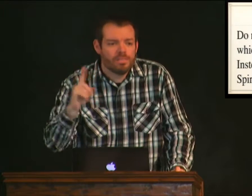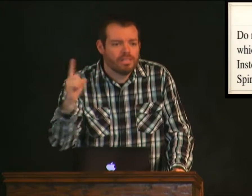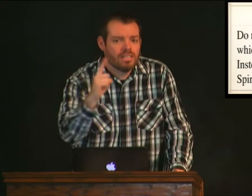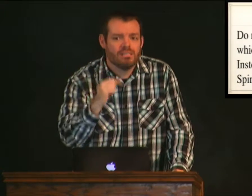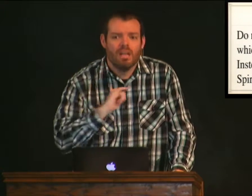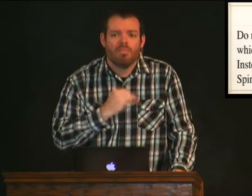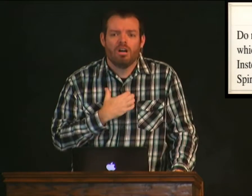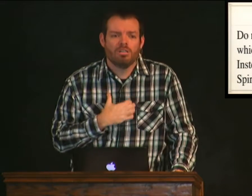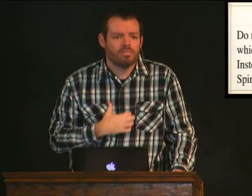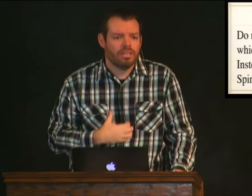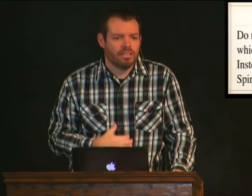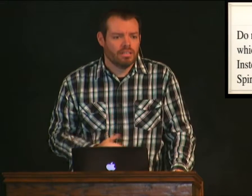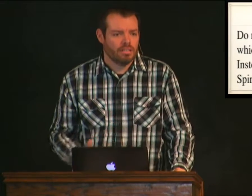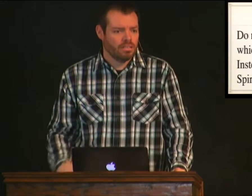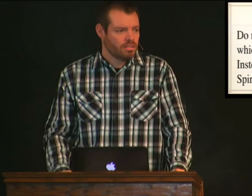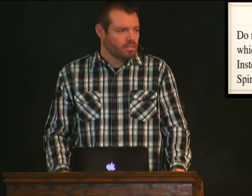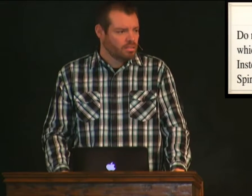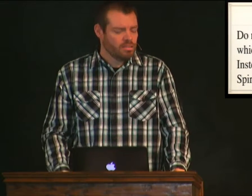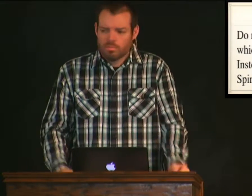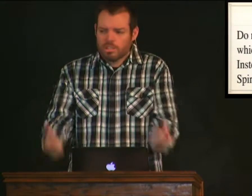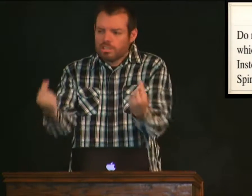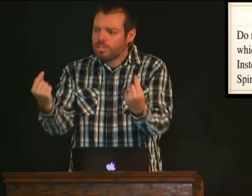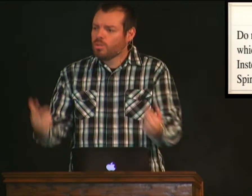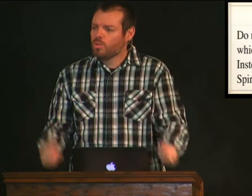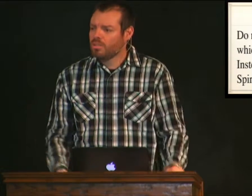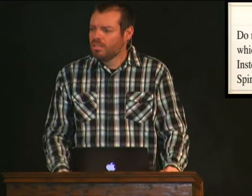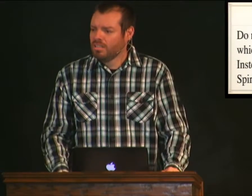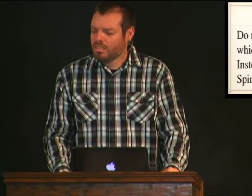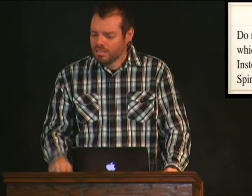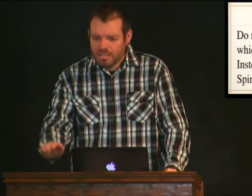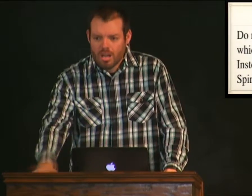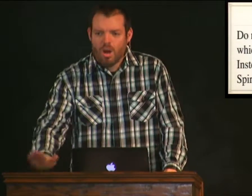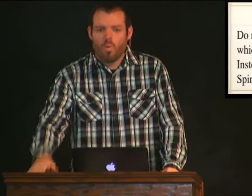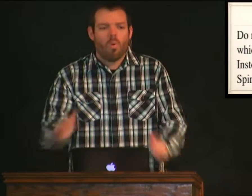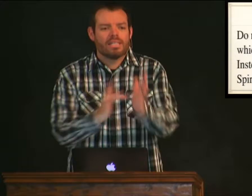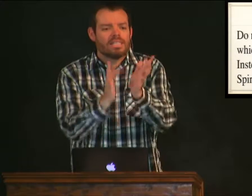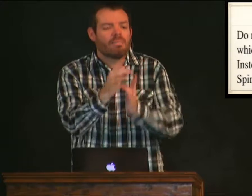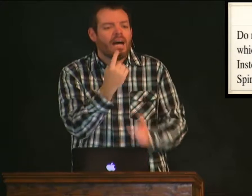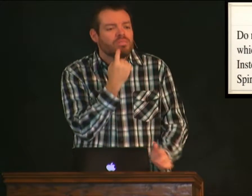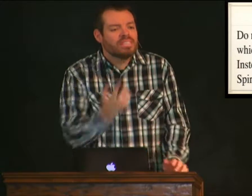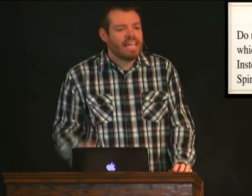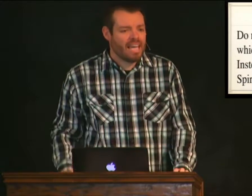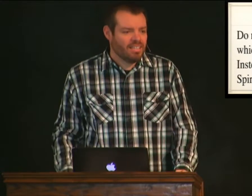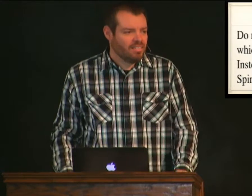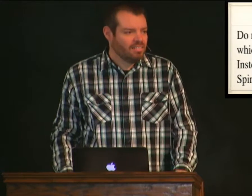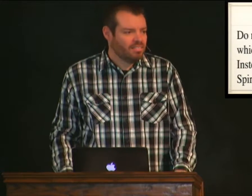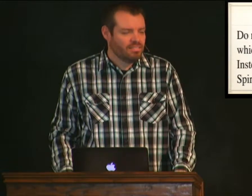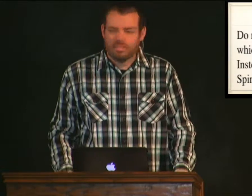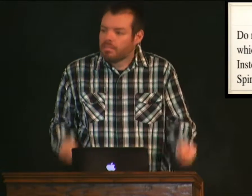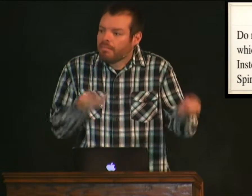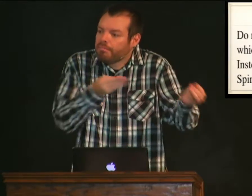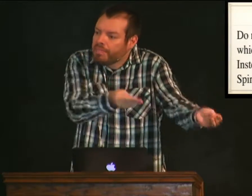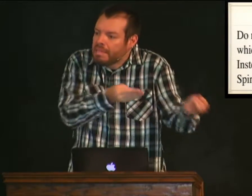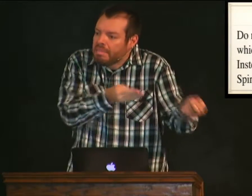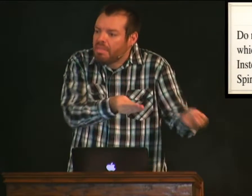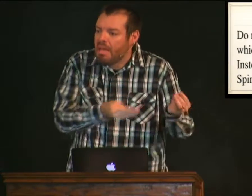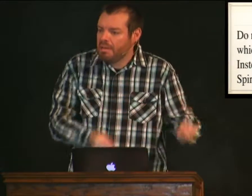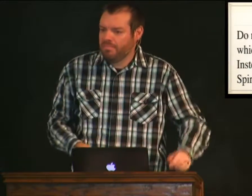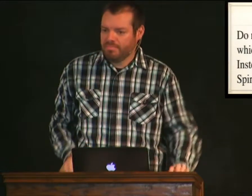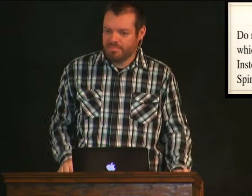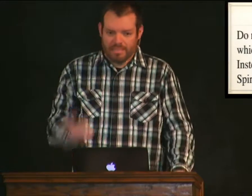Homeless person comes, I'm hungry. What do you do? What does the Bible say?